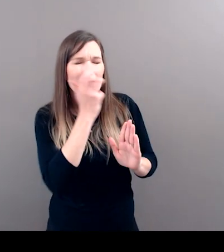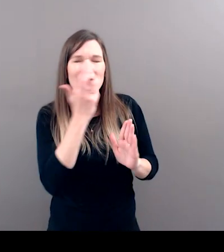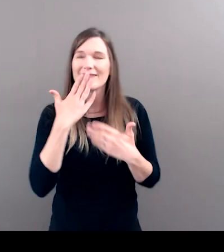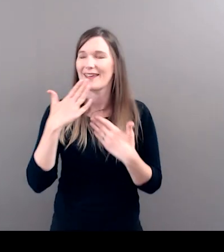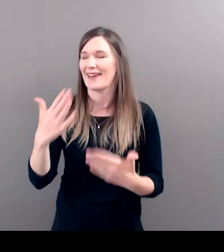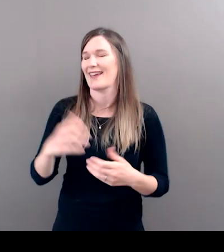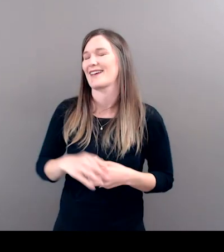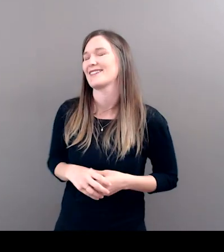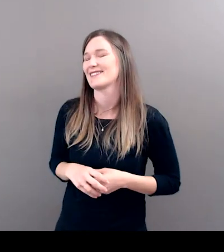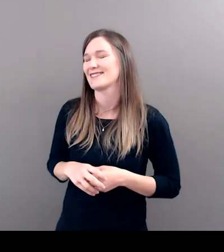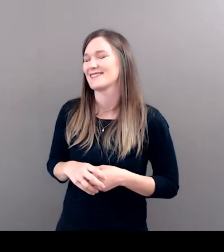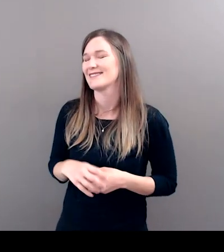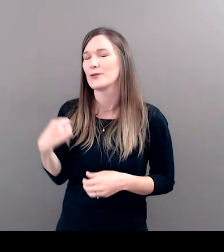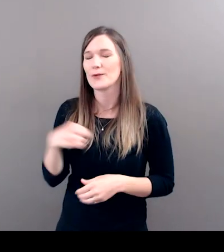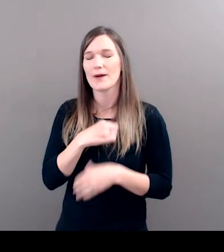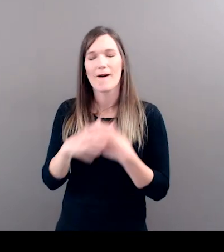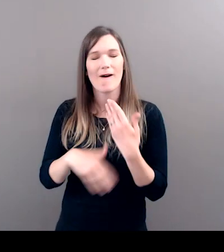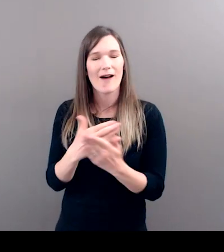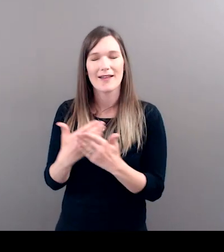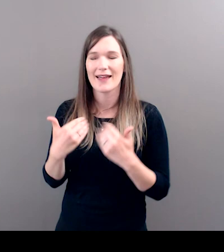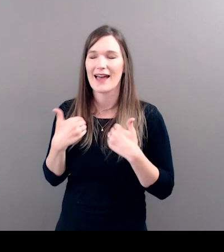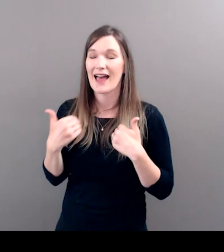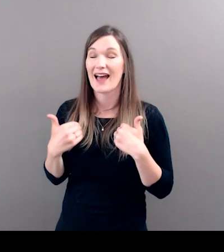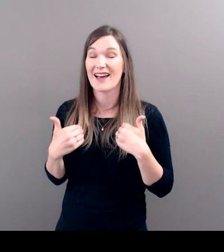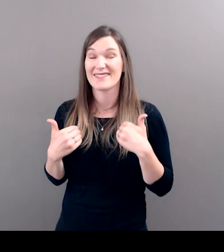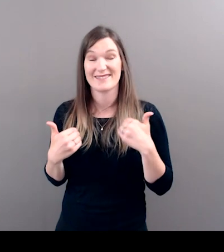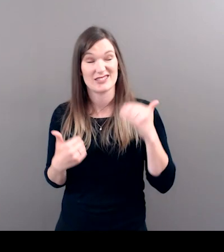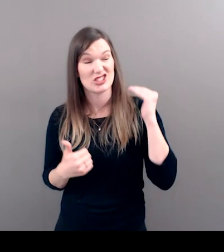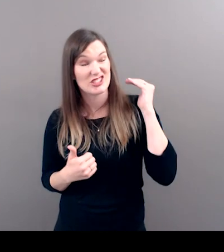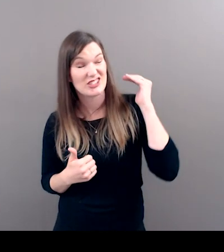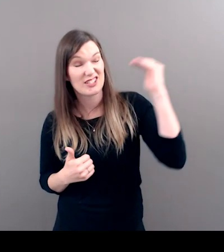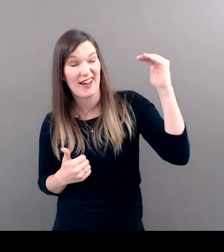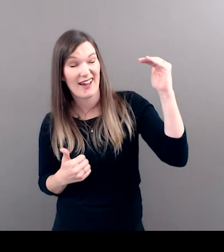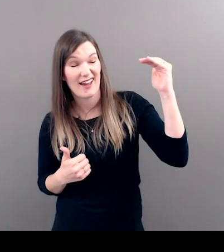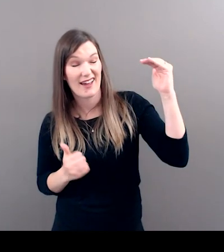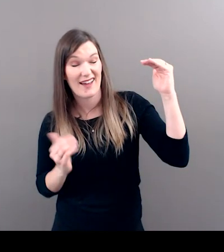have giants today,